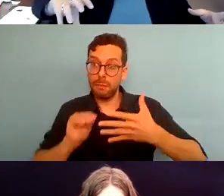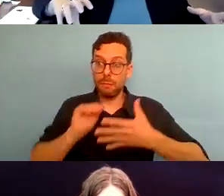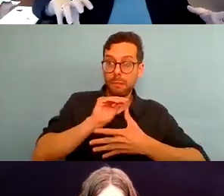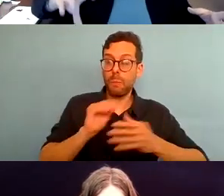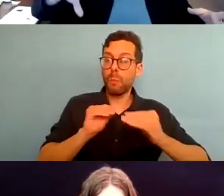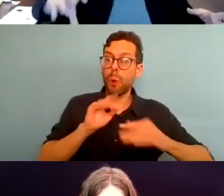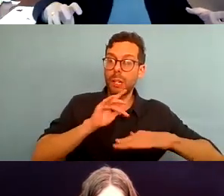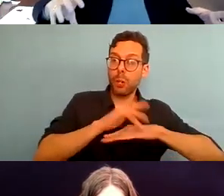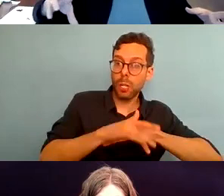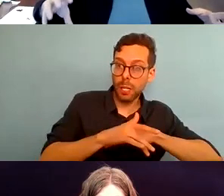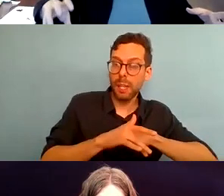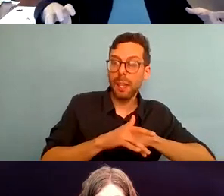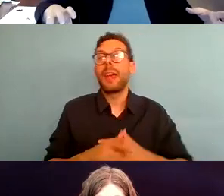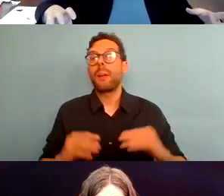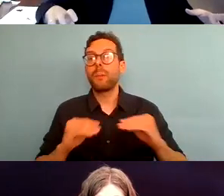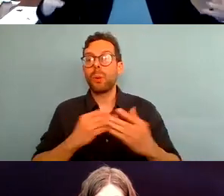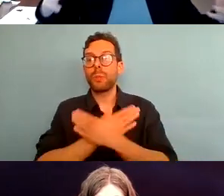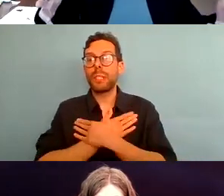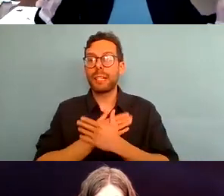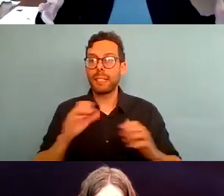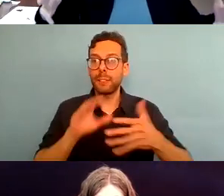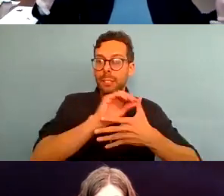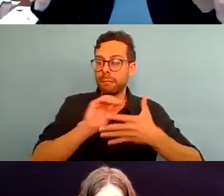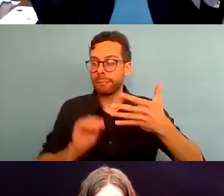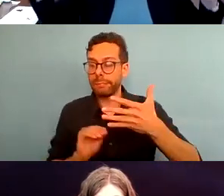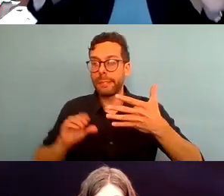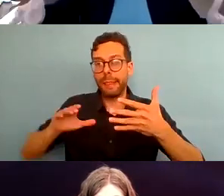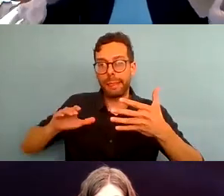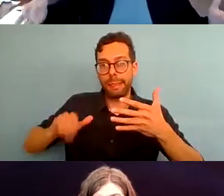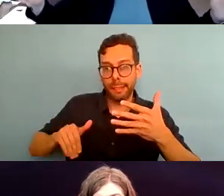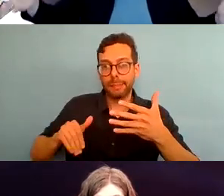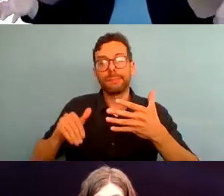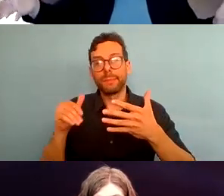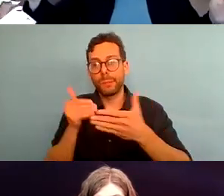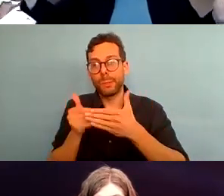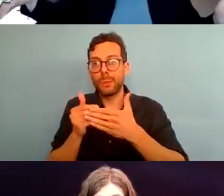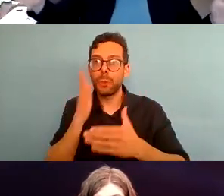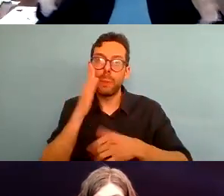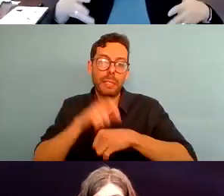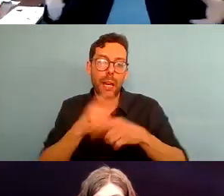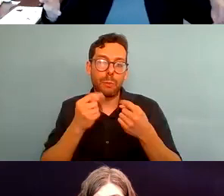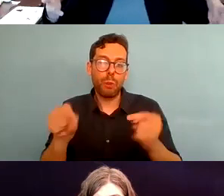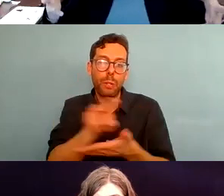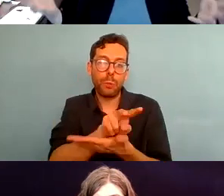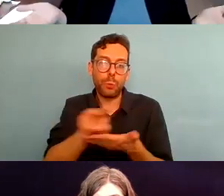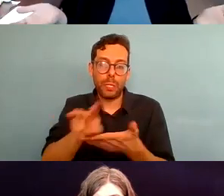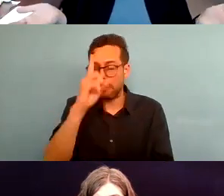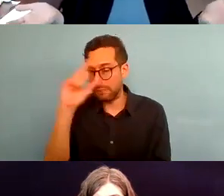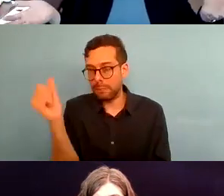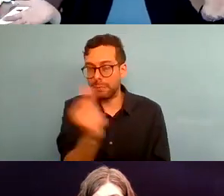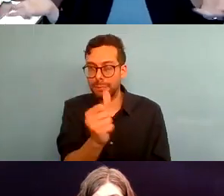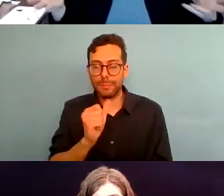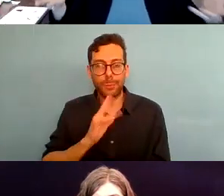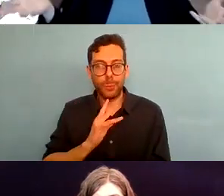relaxing activities later, closer to bedtime. Let's try that. We're going to give that a week, 2 weeks, whatever. You guys get to decide. That's the beauty of